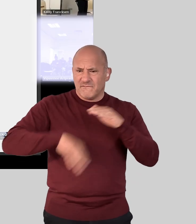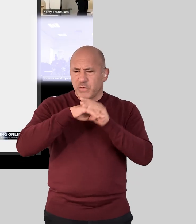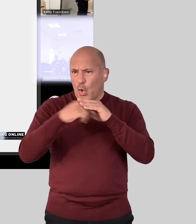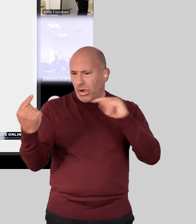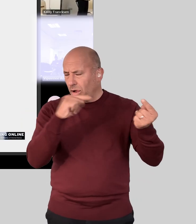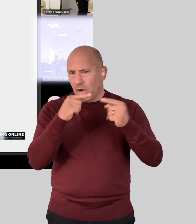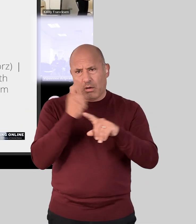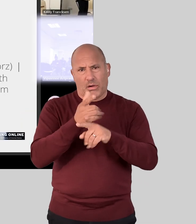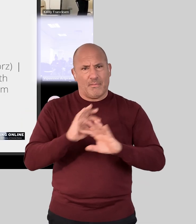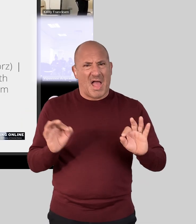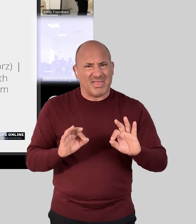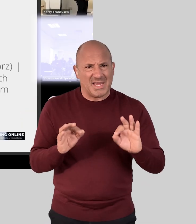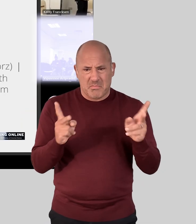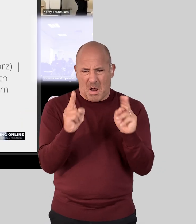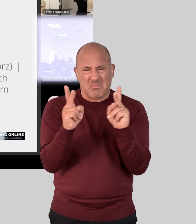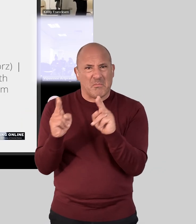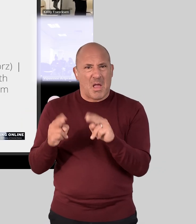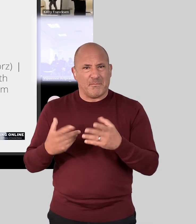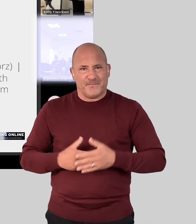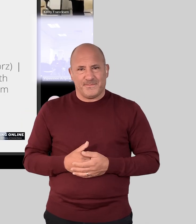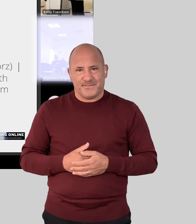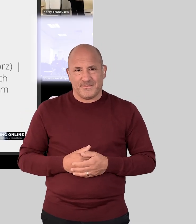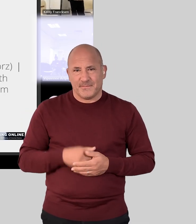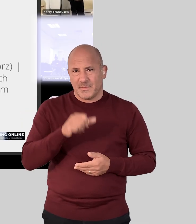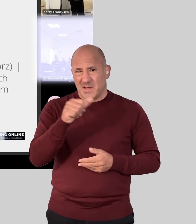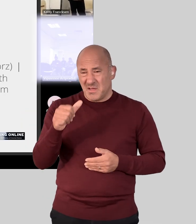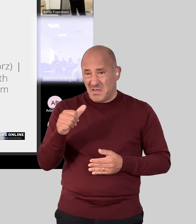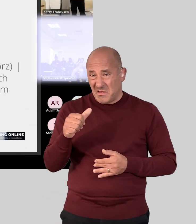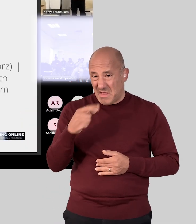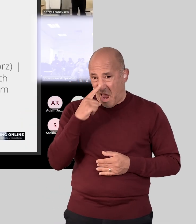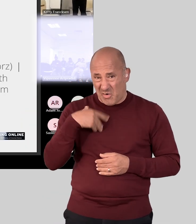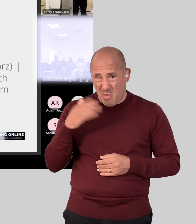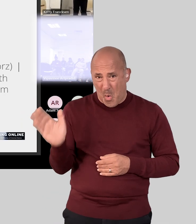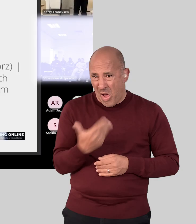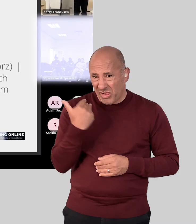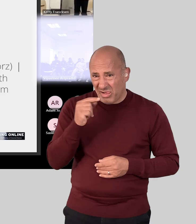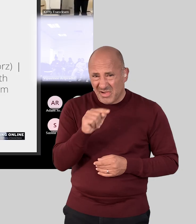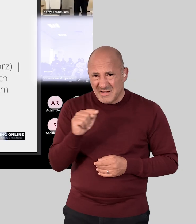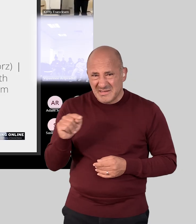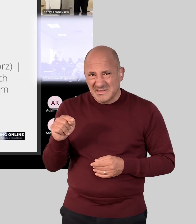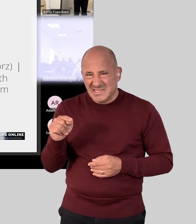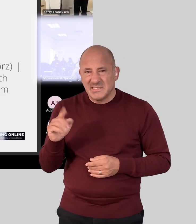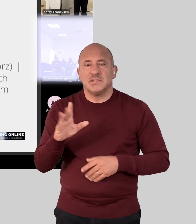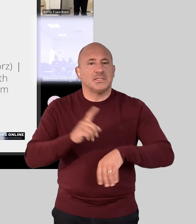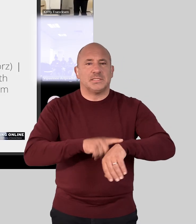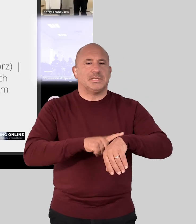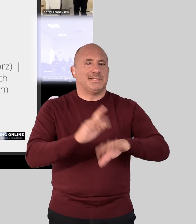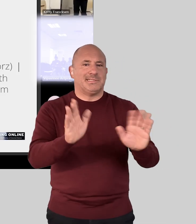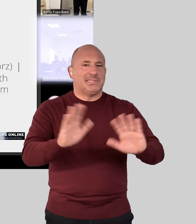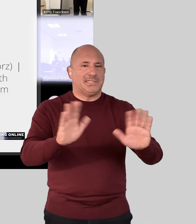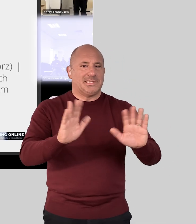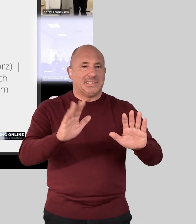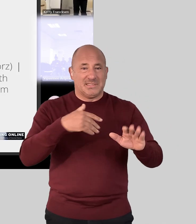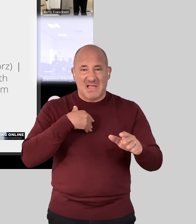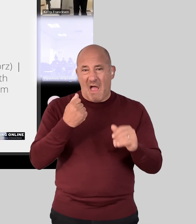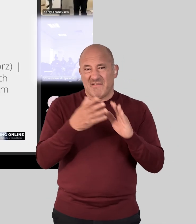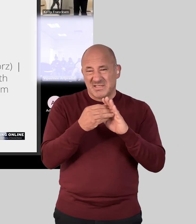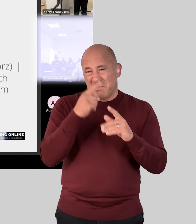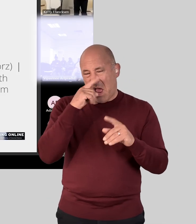event, rather than screening the full battle. In the following, have we got time to do all of these examples?